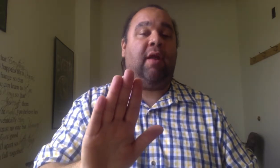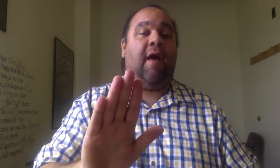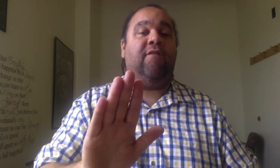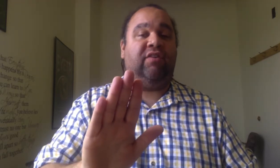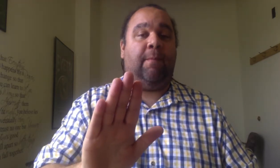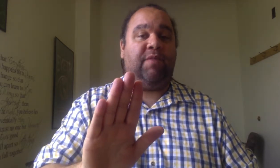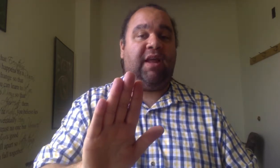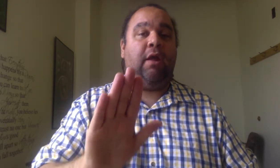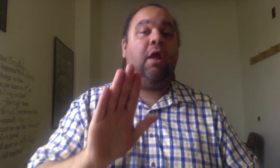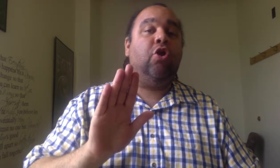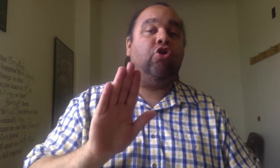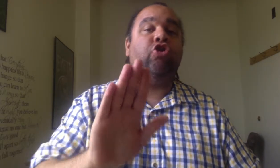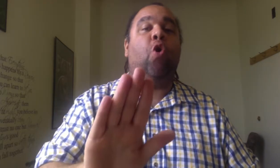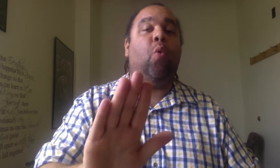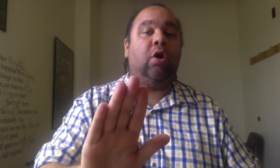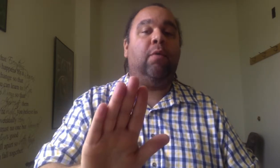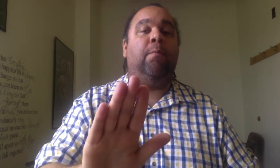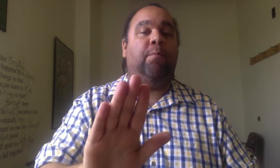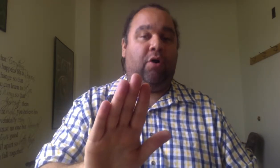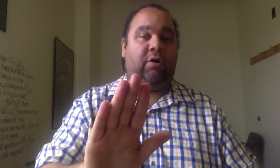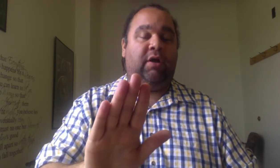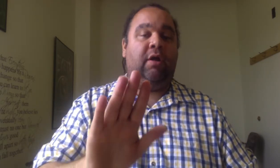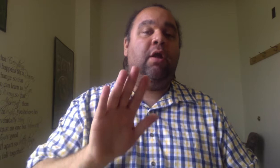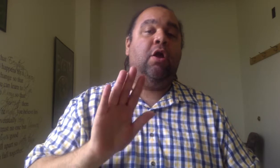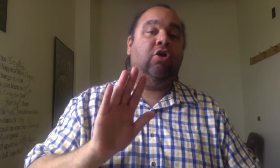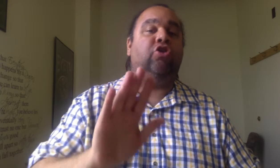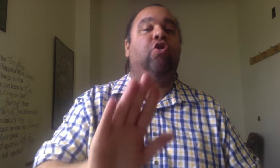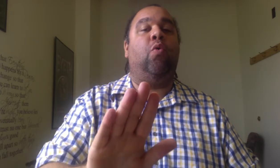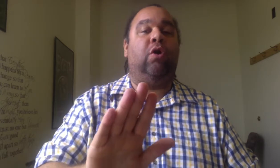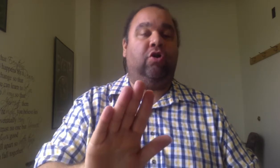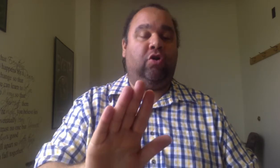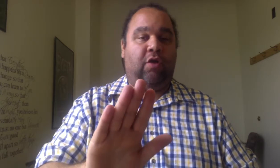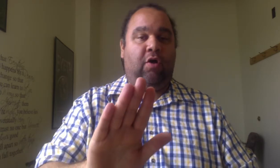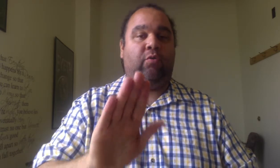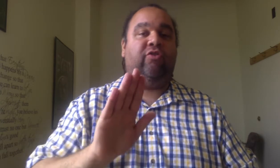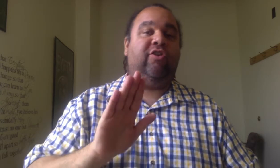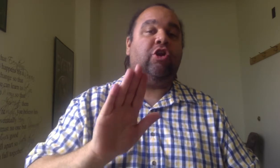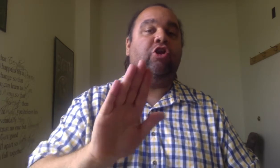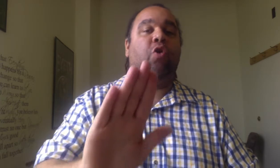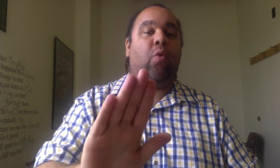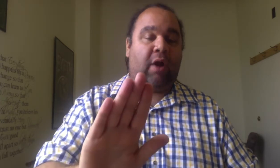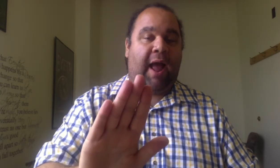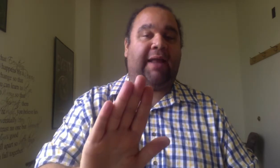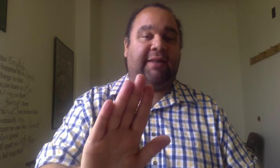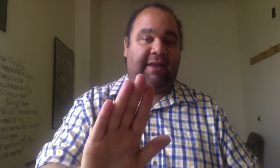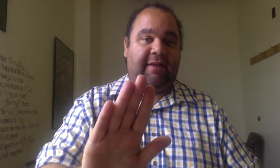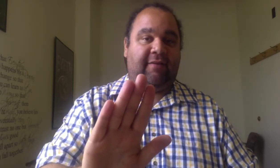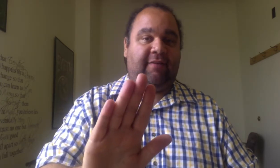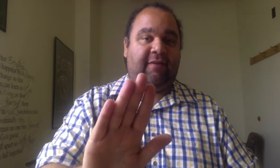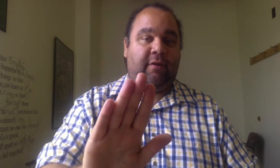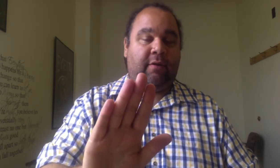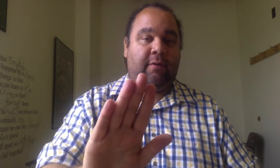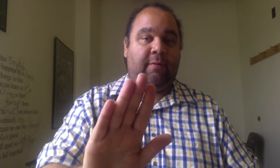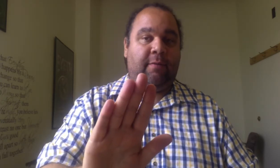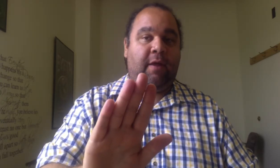of something. Your book, your clothes, your ideas,